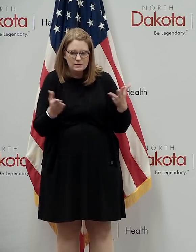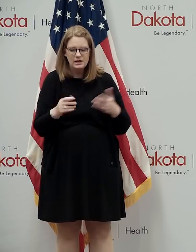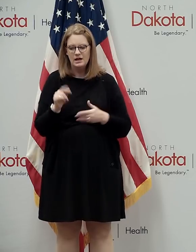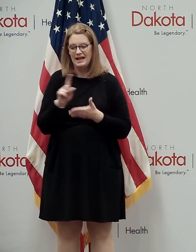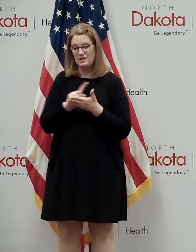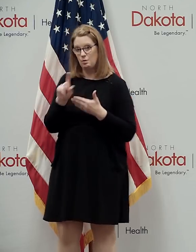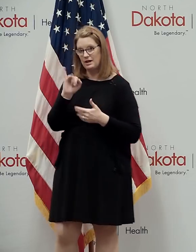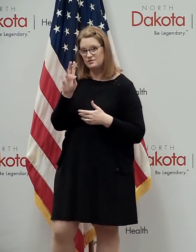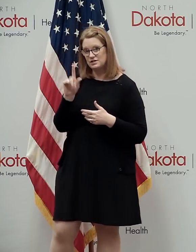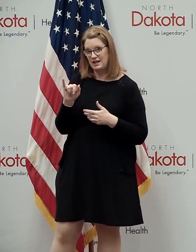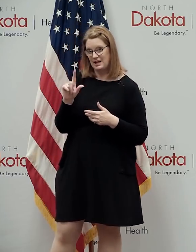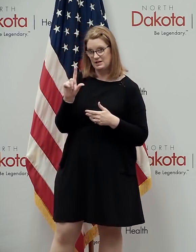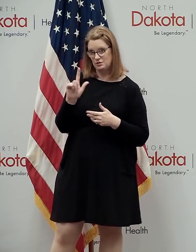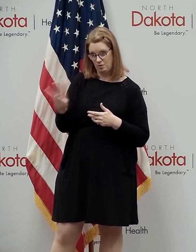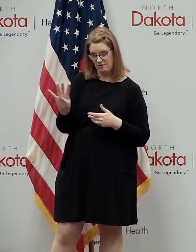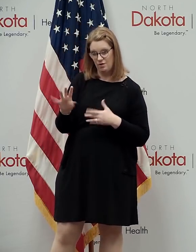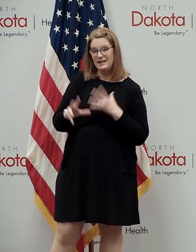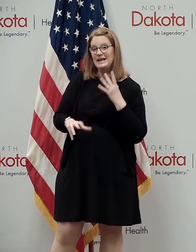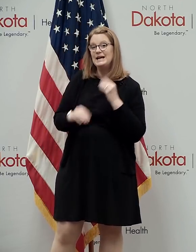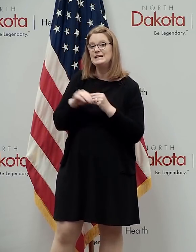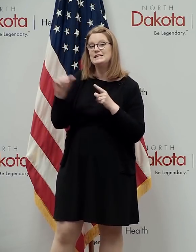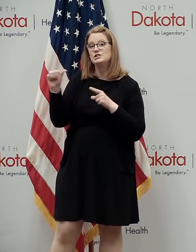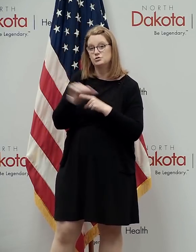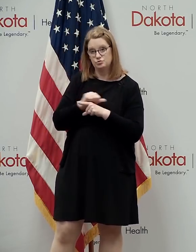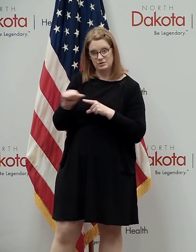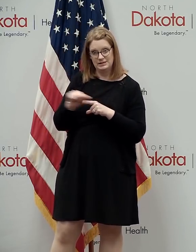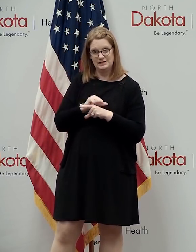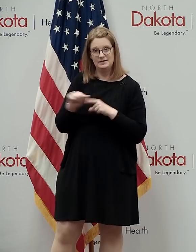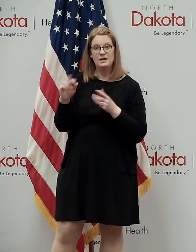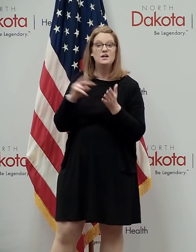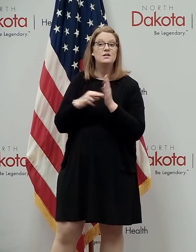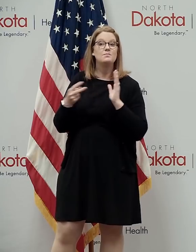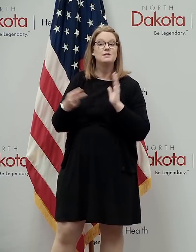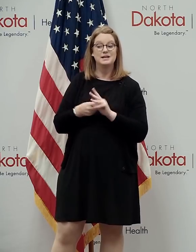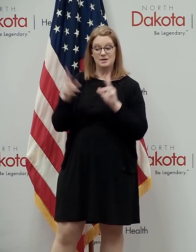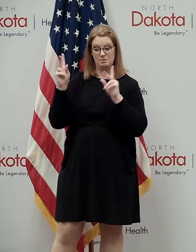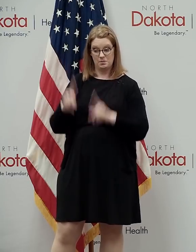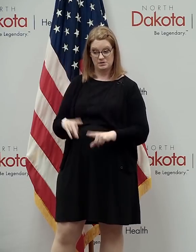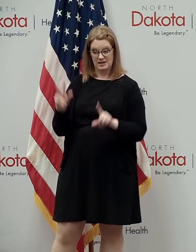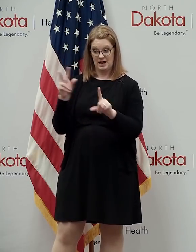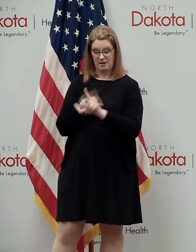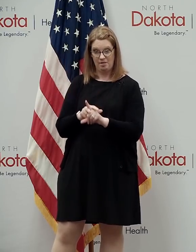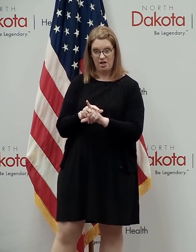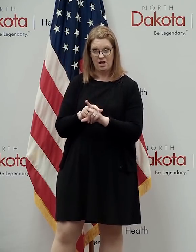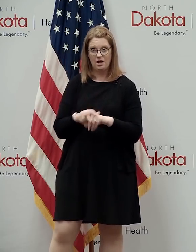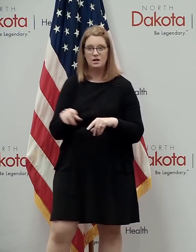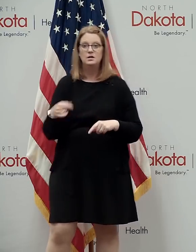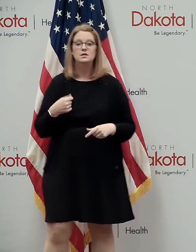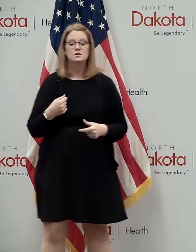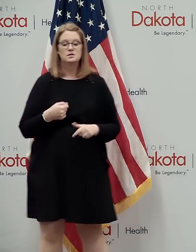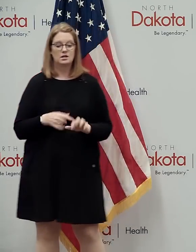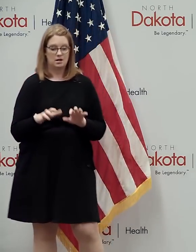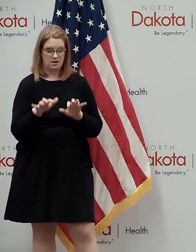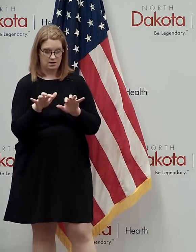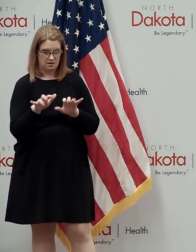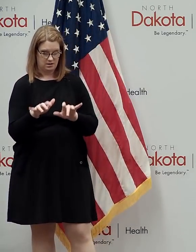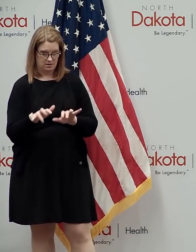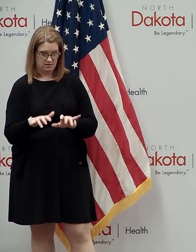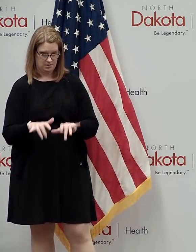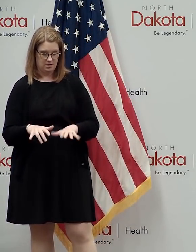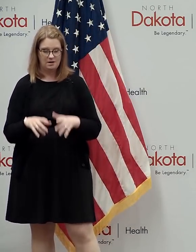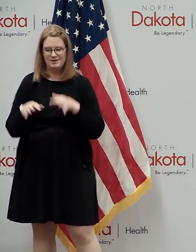24th, offering additional training where we will walk the applicant through the actual application, what they will experience when they go online to